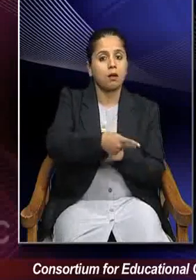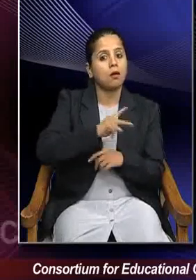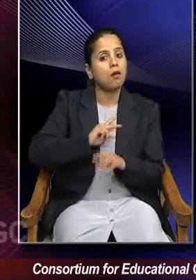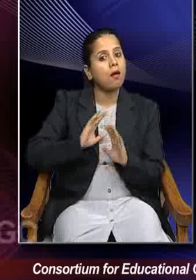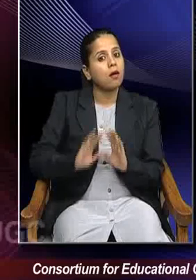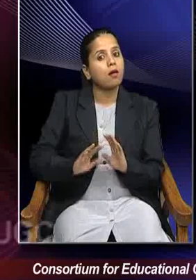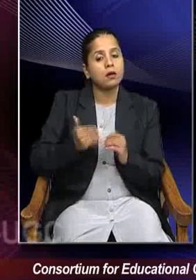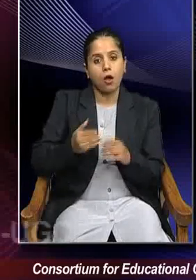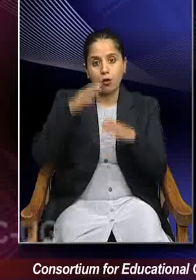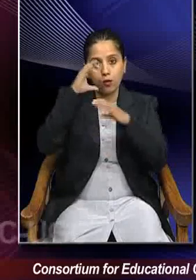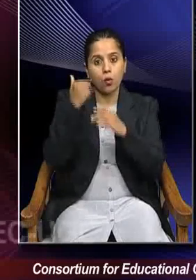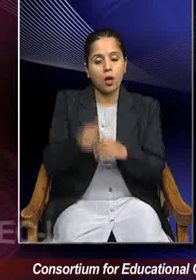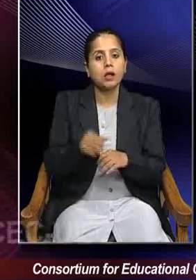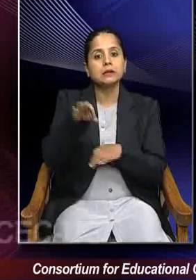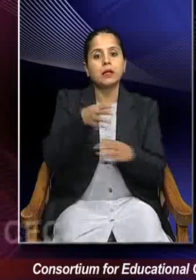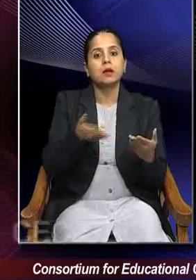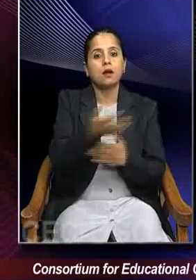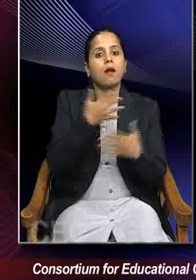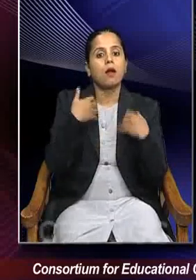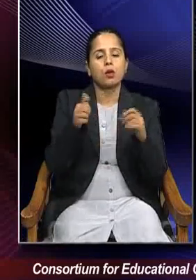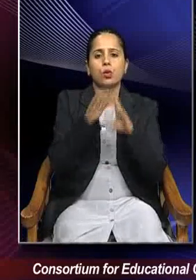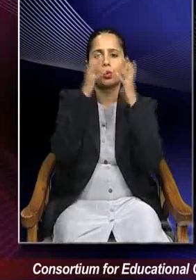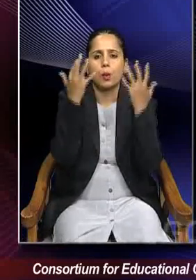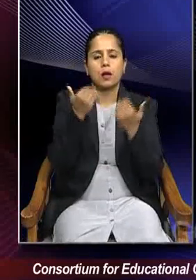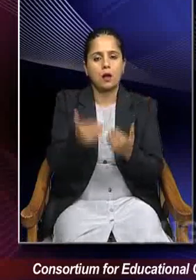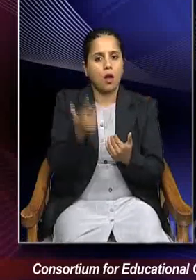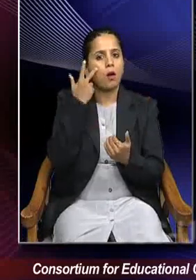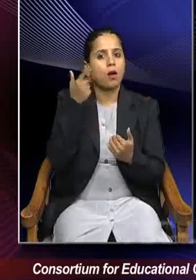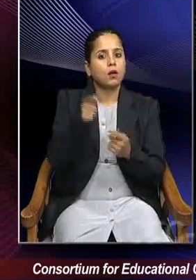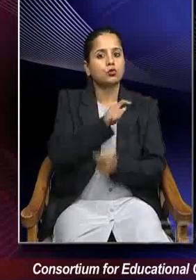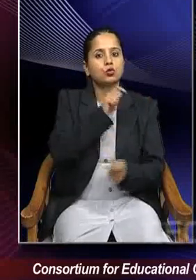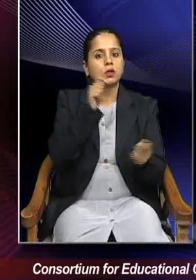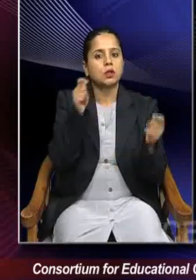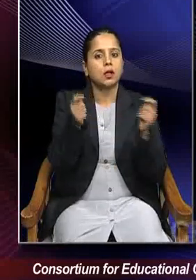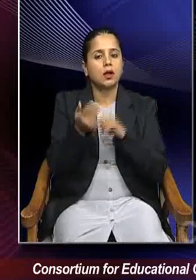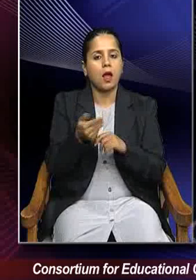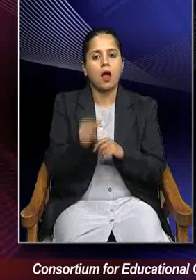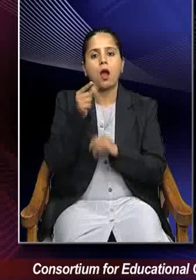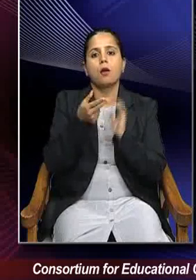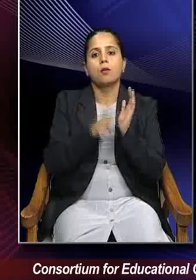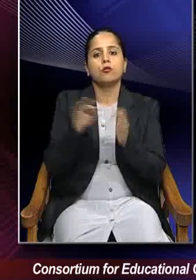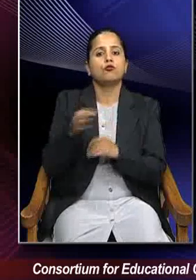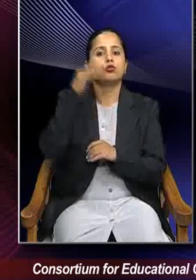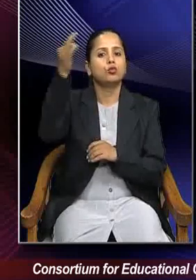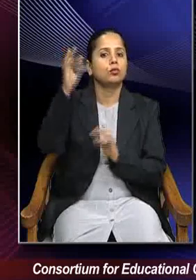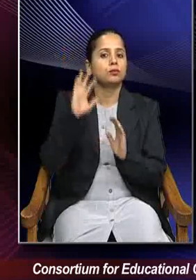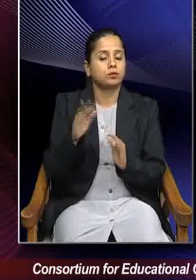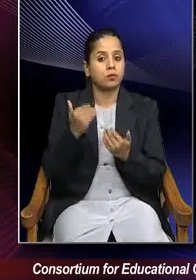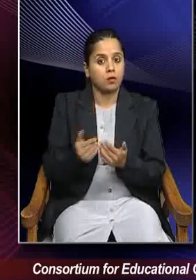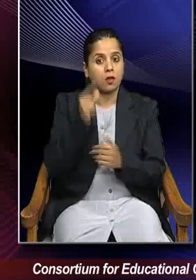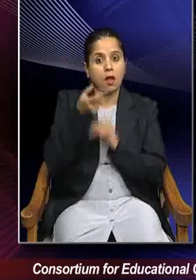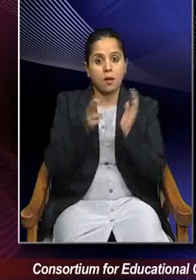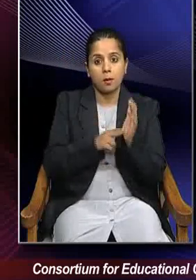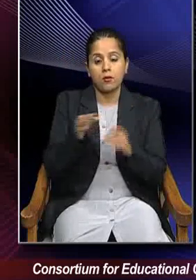we are focusing on urban health because world is now gradually transitioning towards urban future. This urban future is